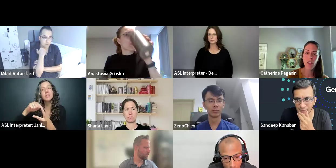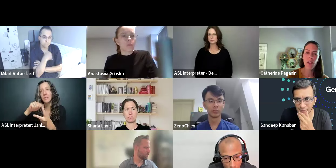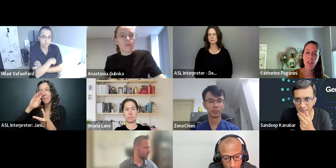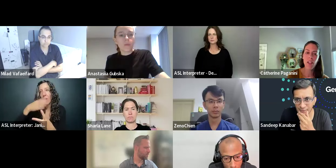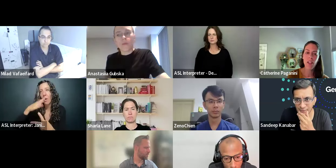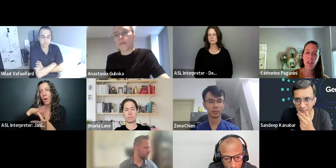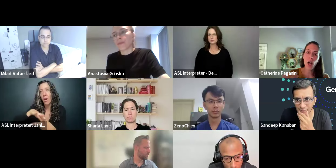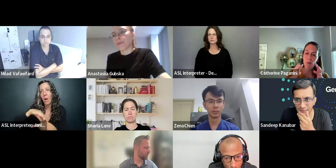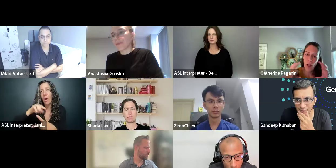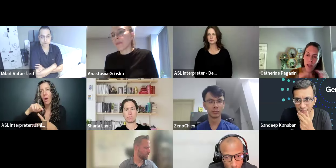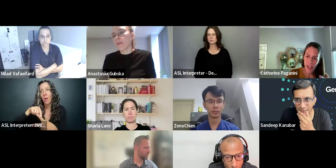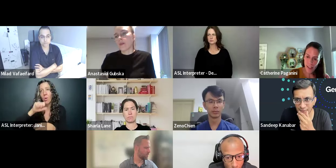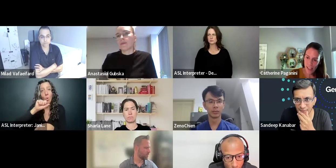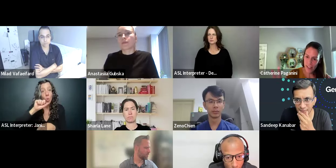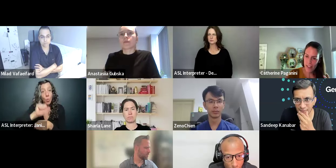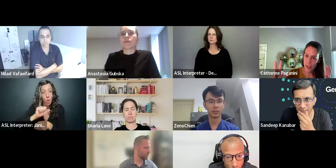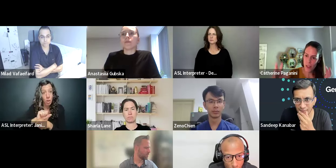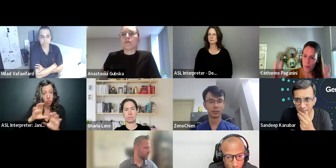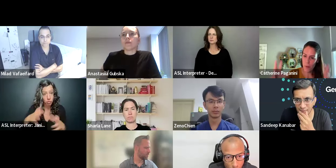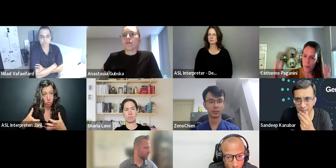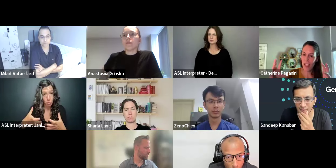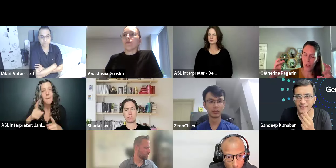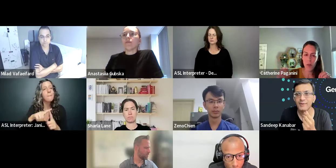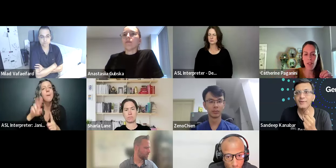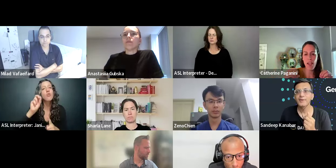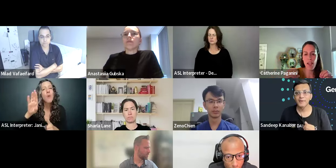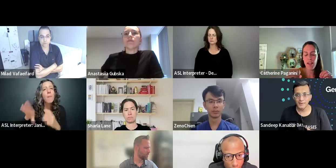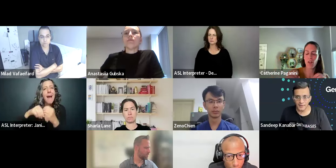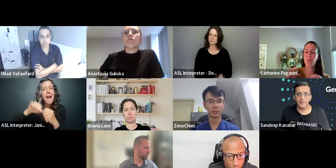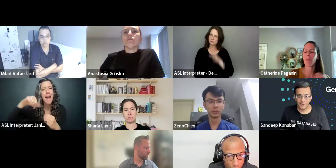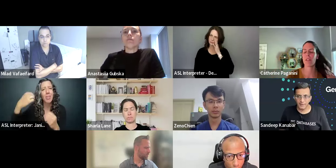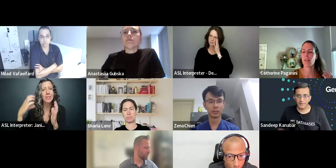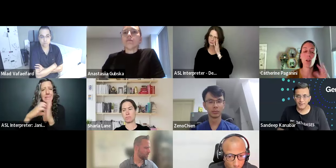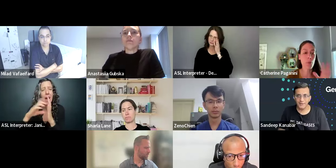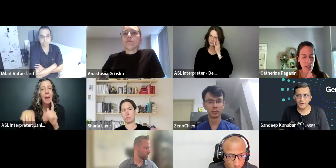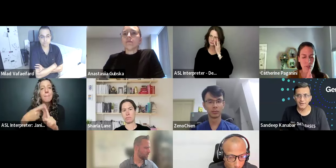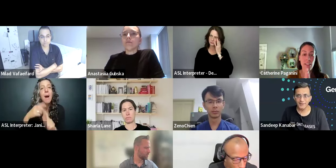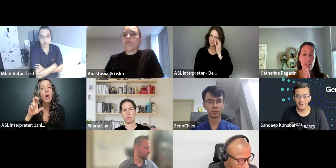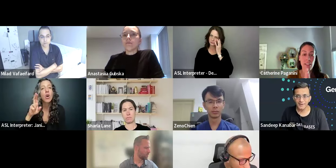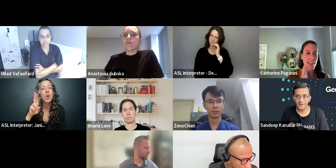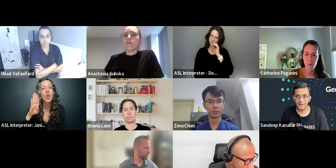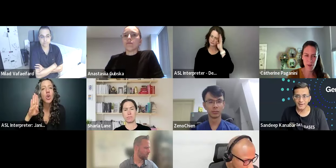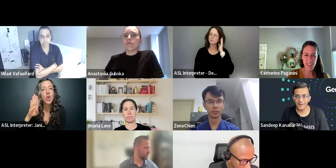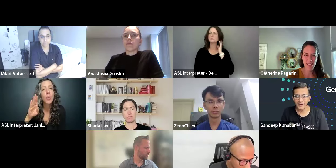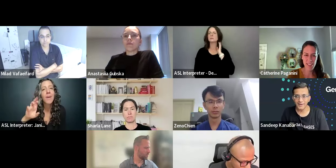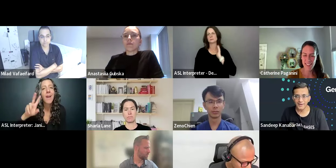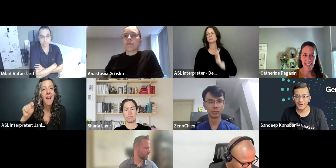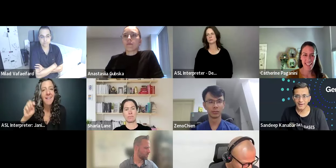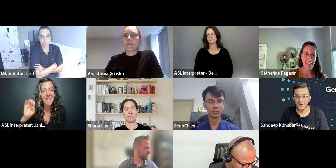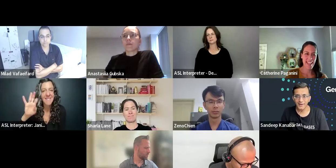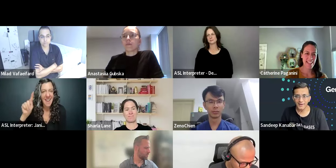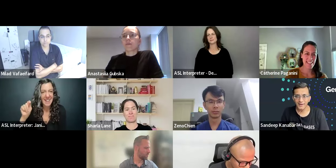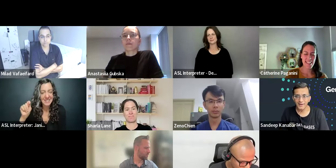about the working group, but Rob added like a section about like the curb cut effect. I have to